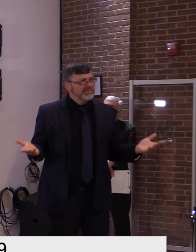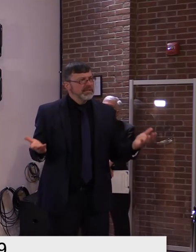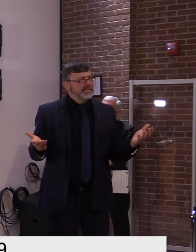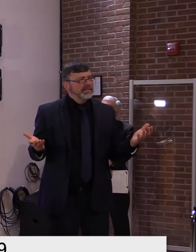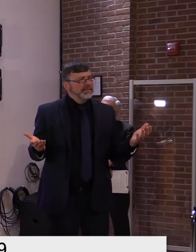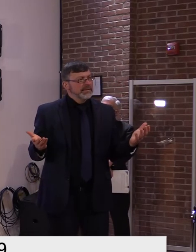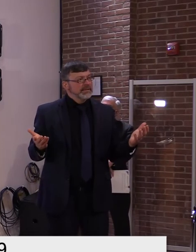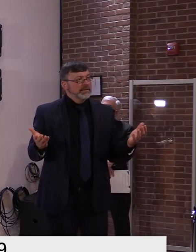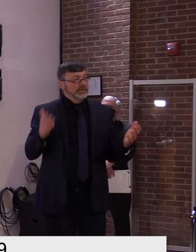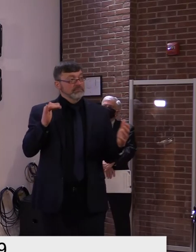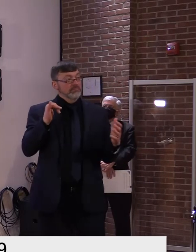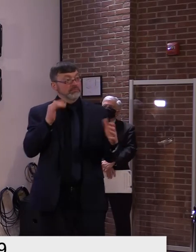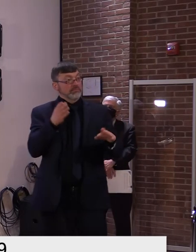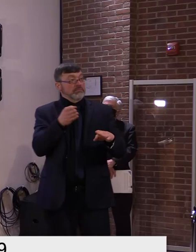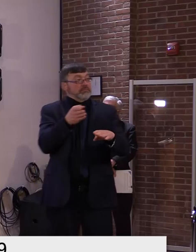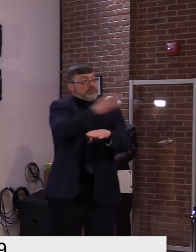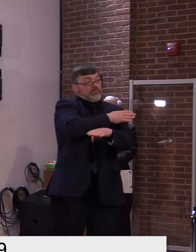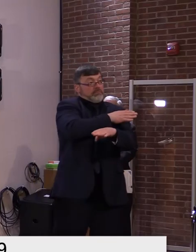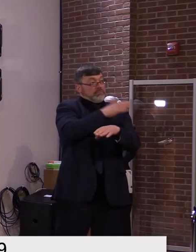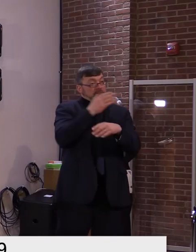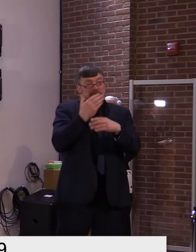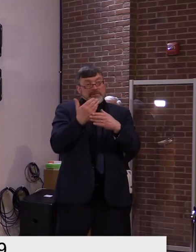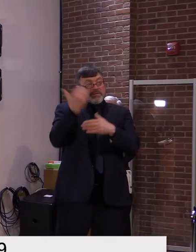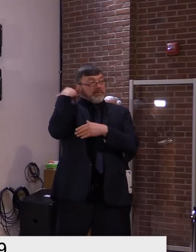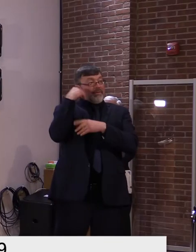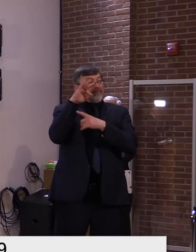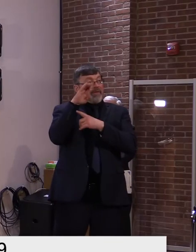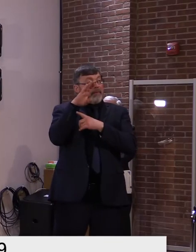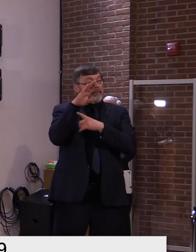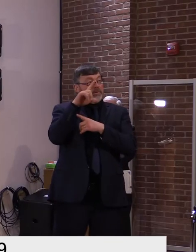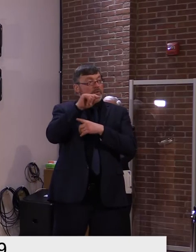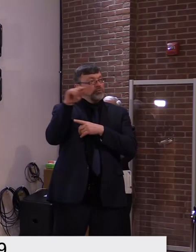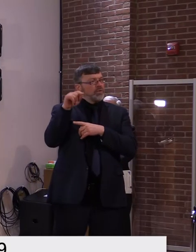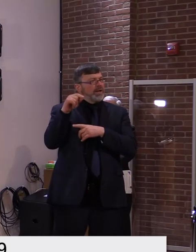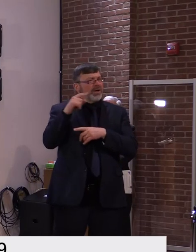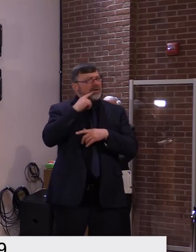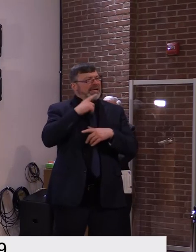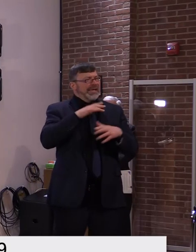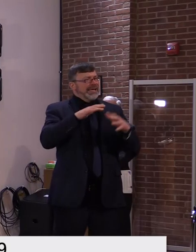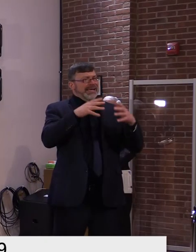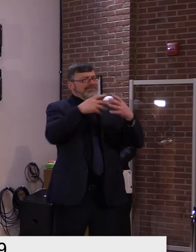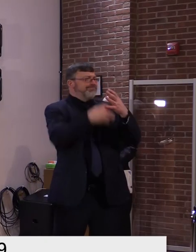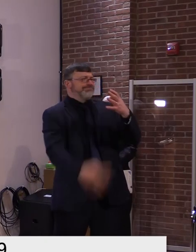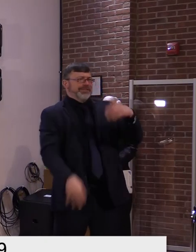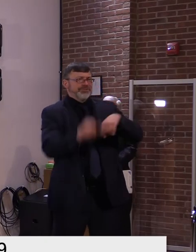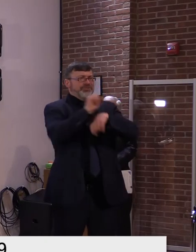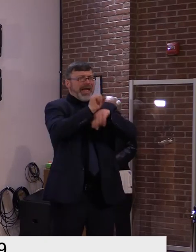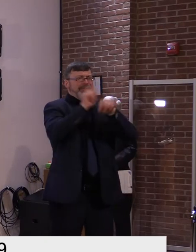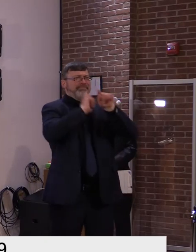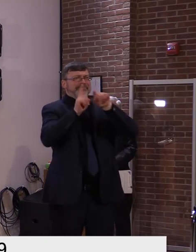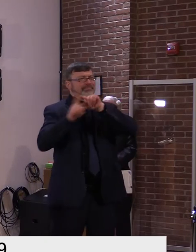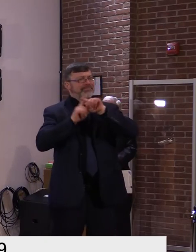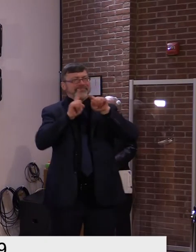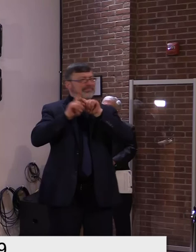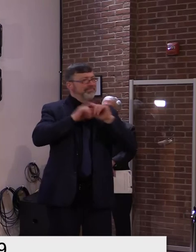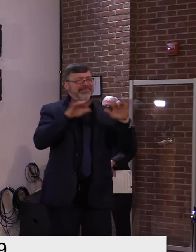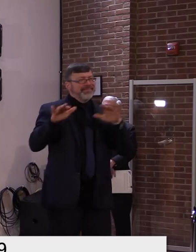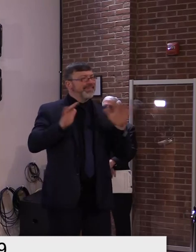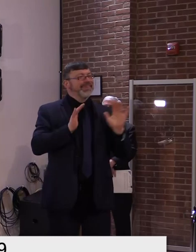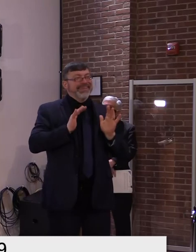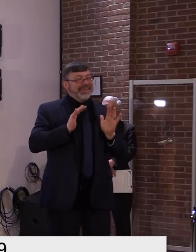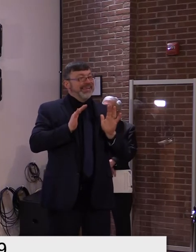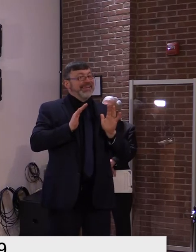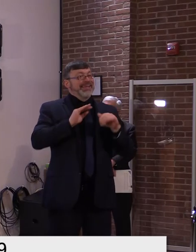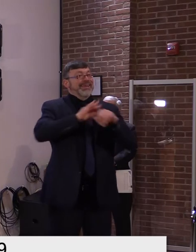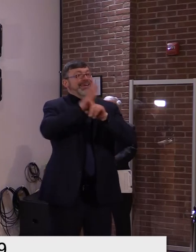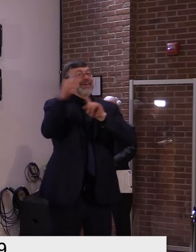case when we exit this pandemic. And that's something that I'm concerned about, and we should all be working on